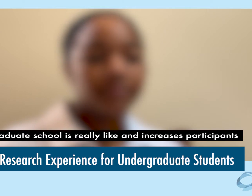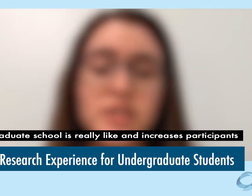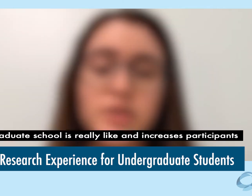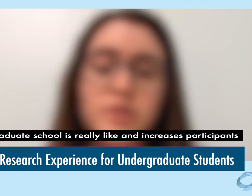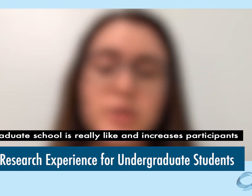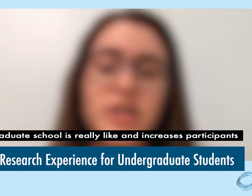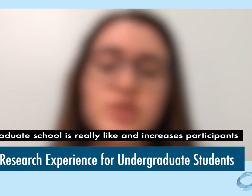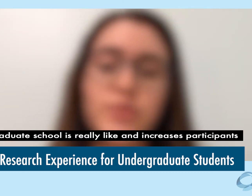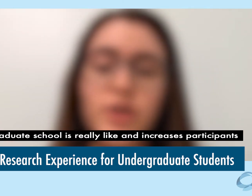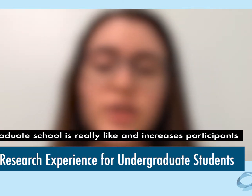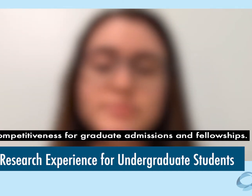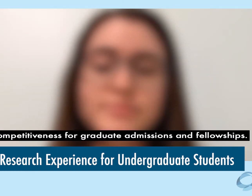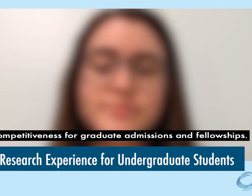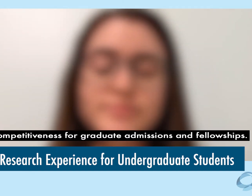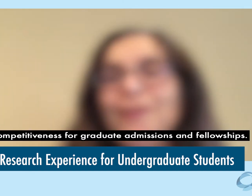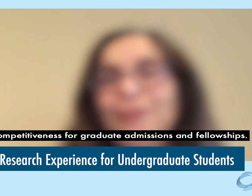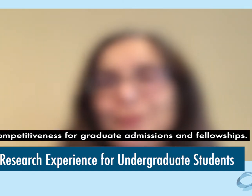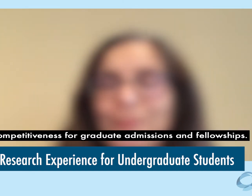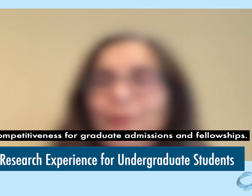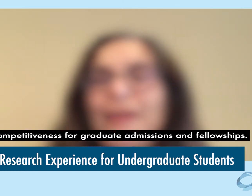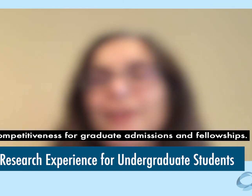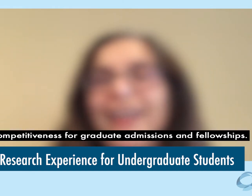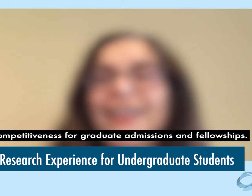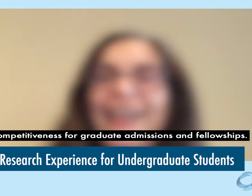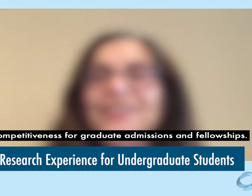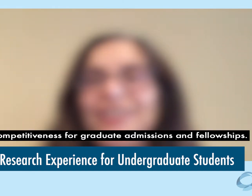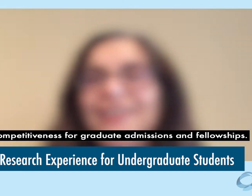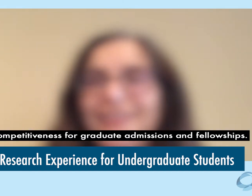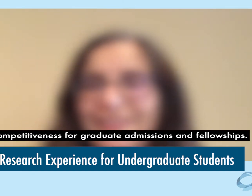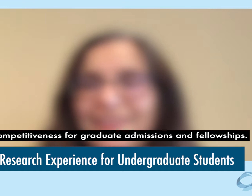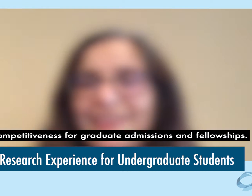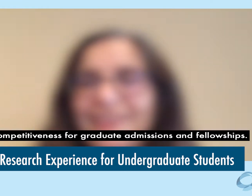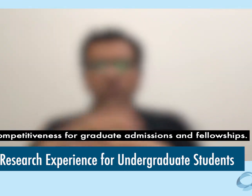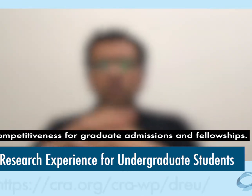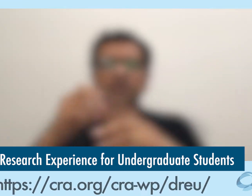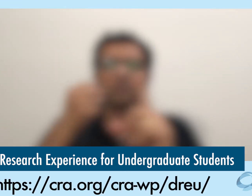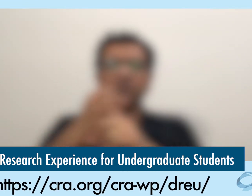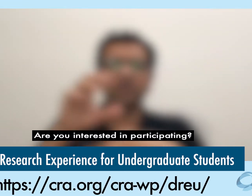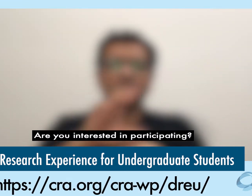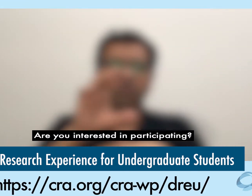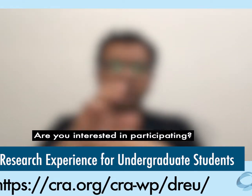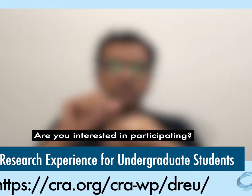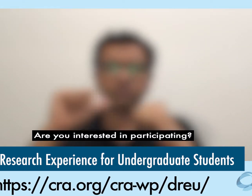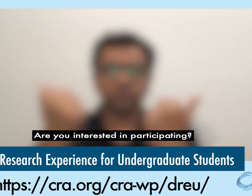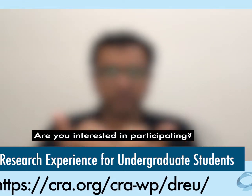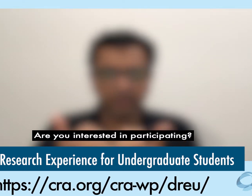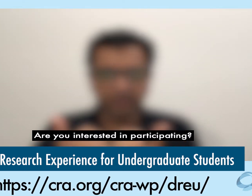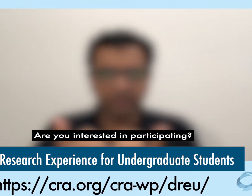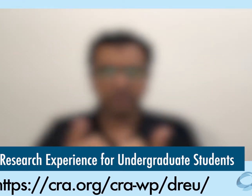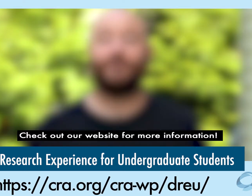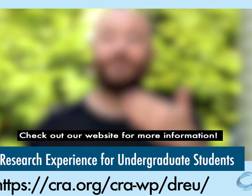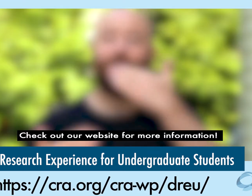and increases participants competitiveness for graduate admissions and fellowships. Are you interested in